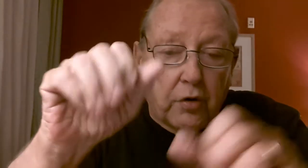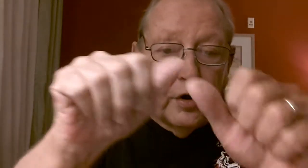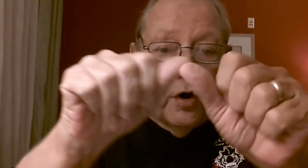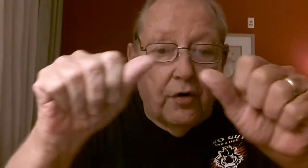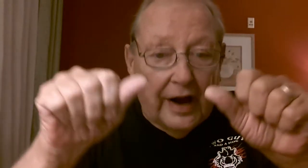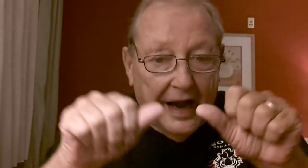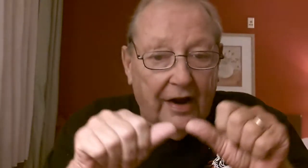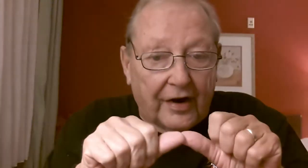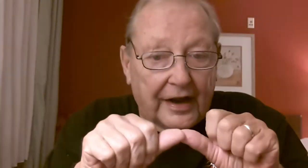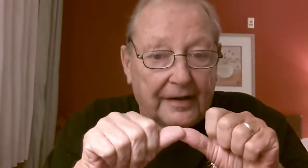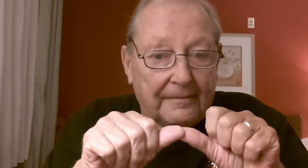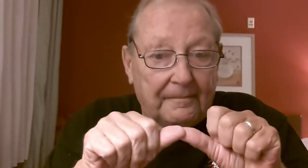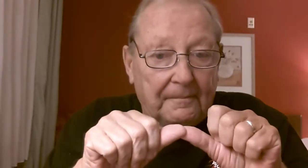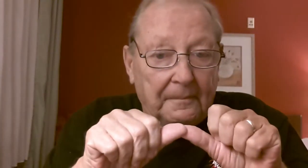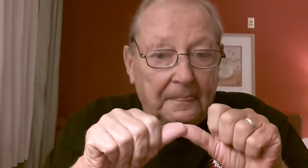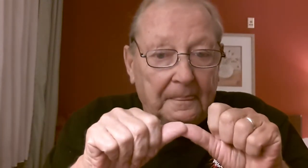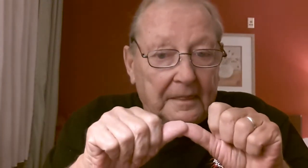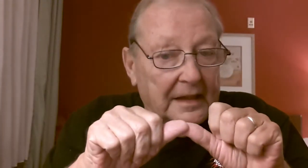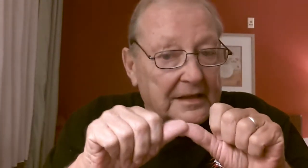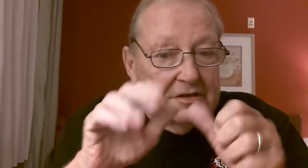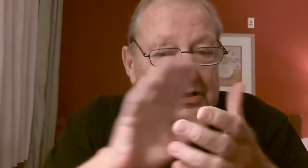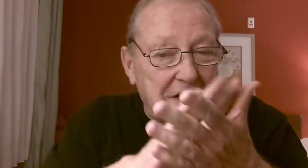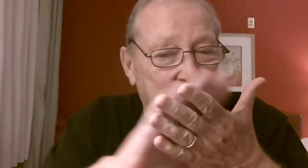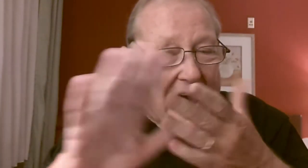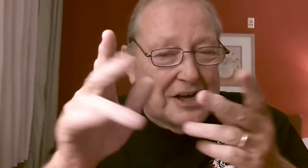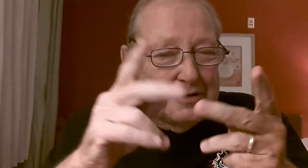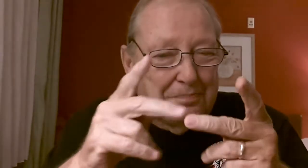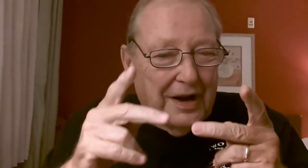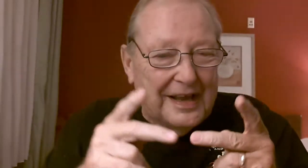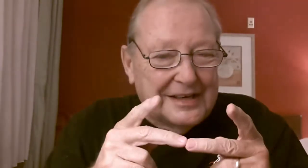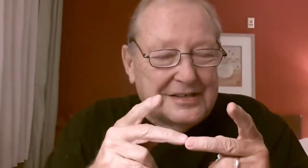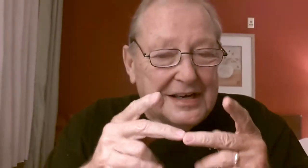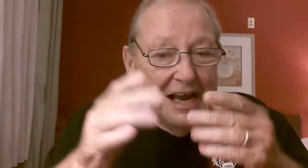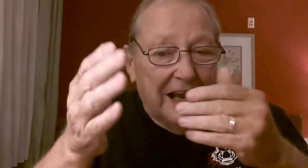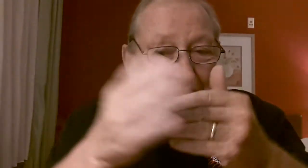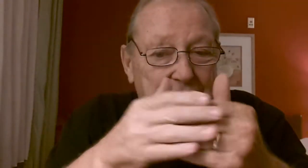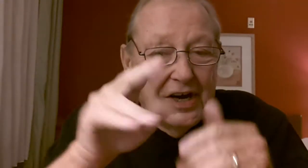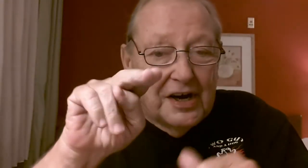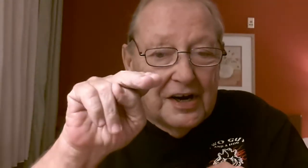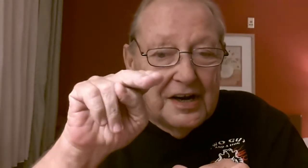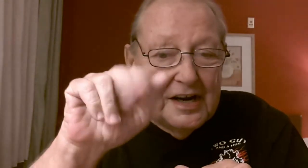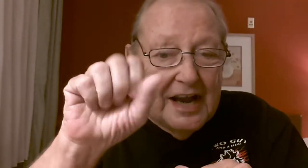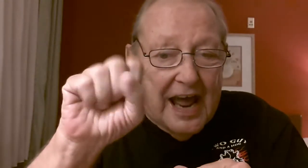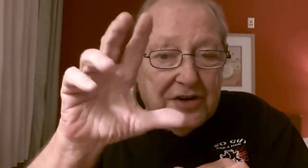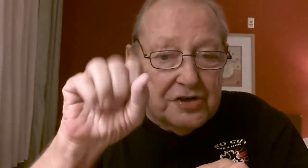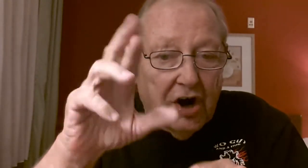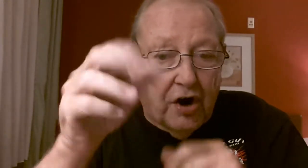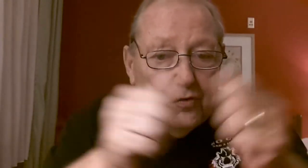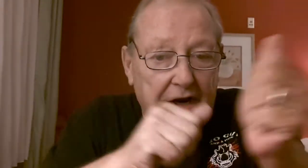Pocono area. It's a nice place. It's near NASCAR